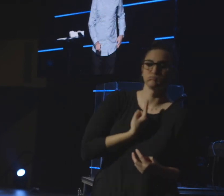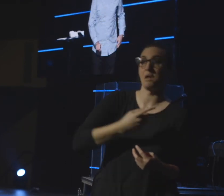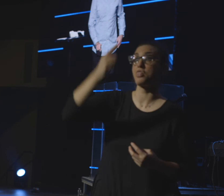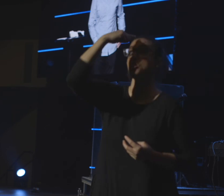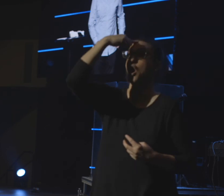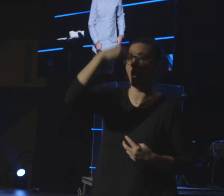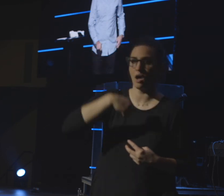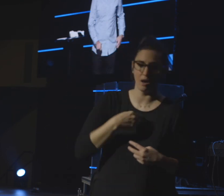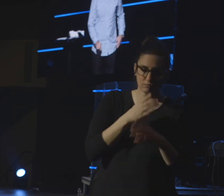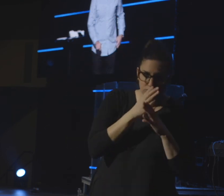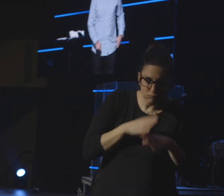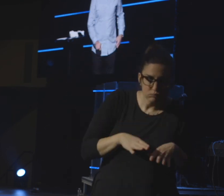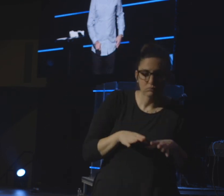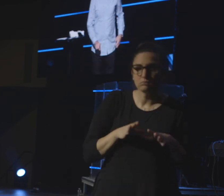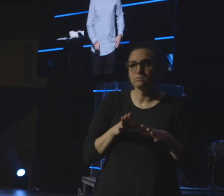It takes time.